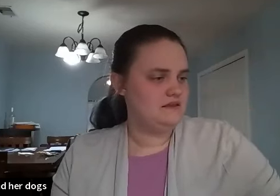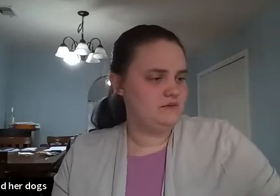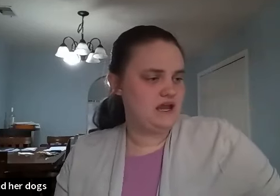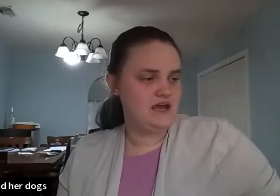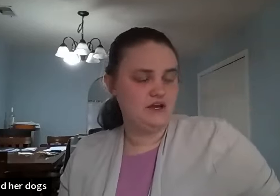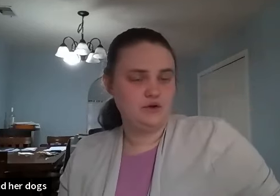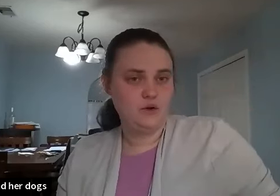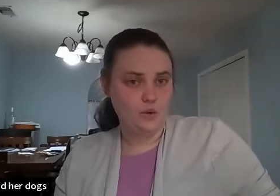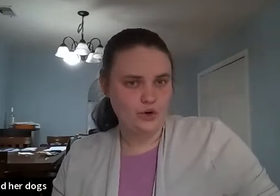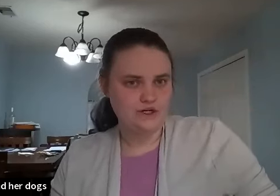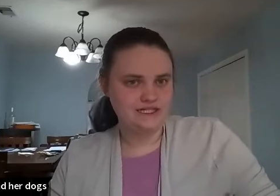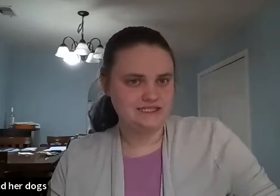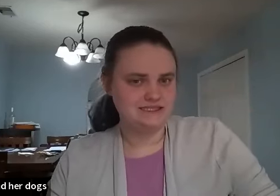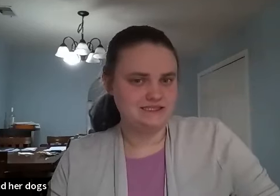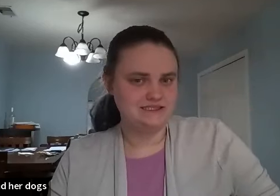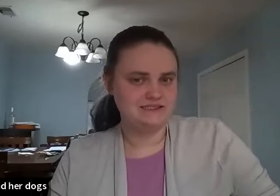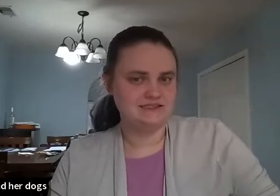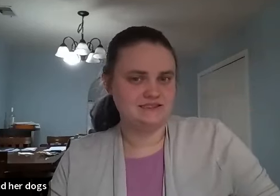Then we had corn.